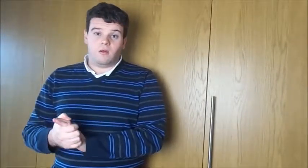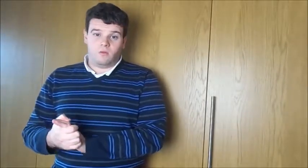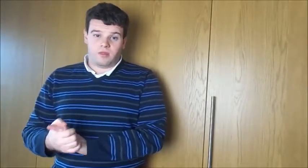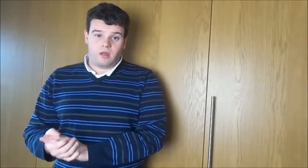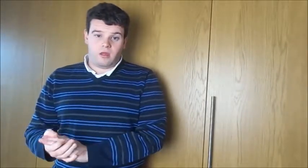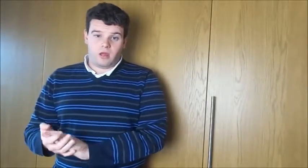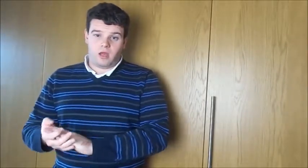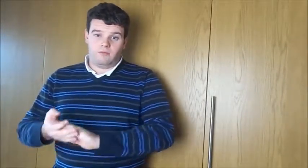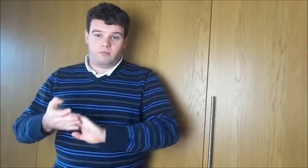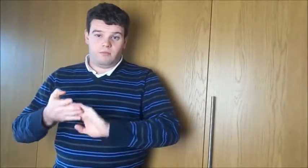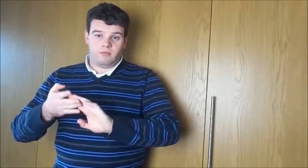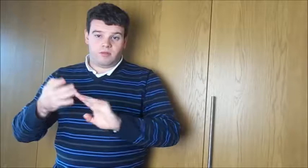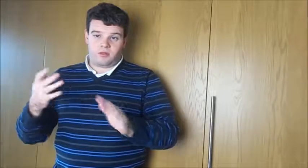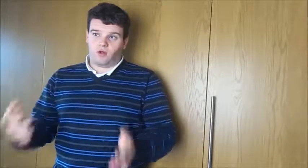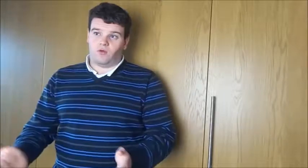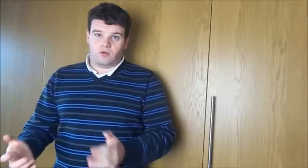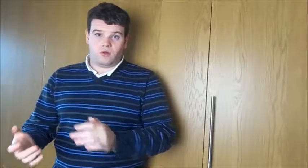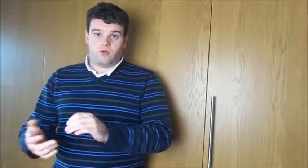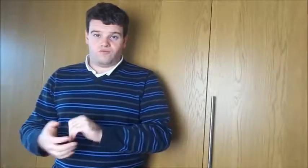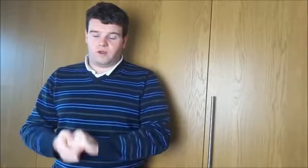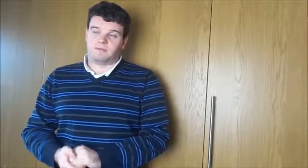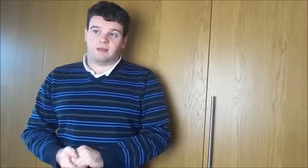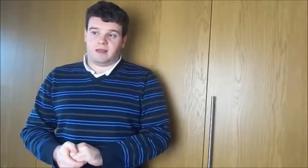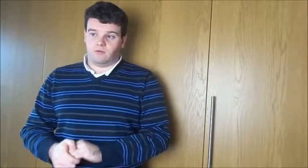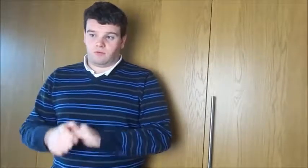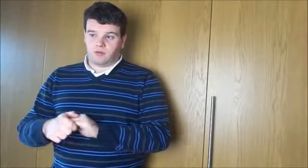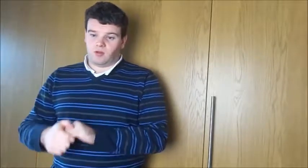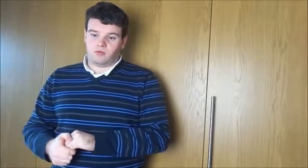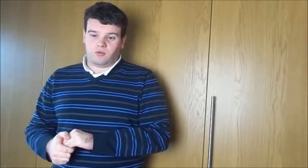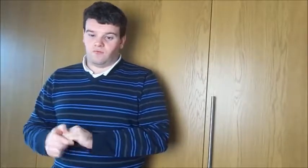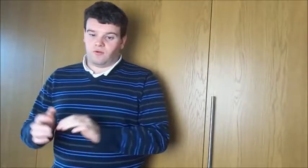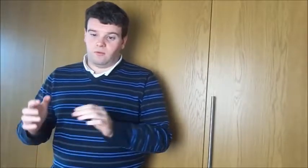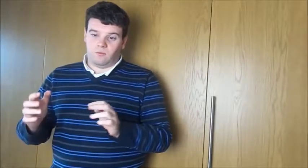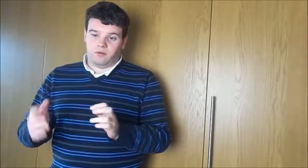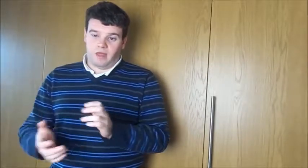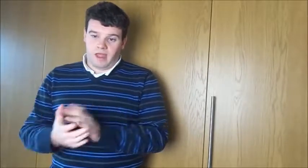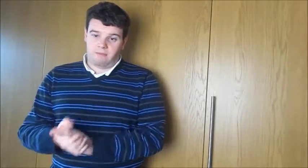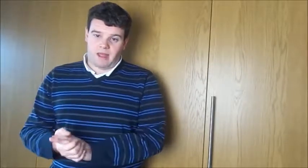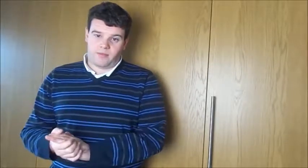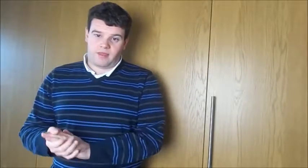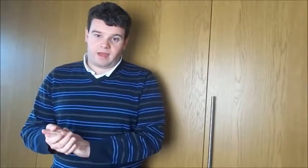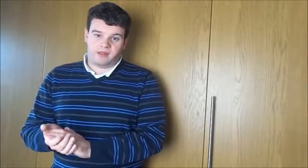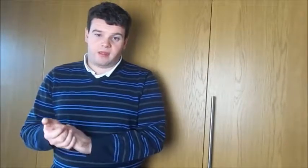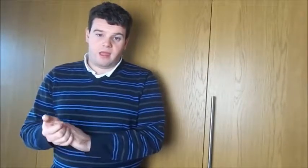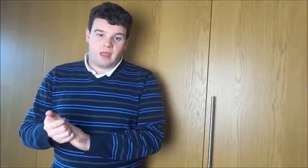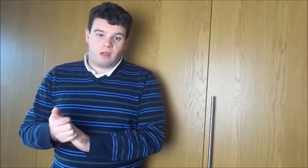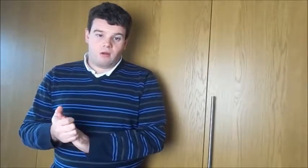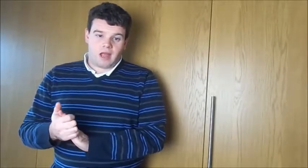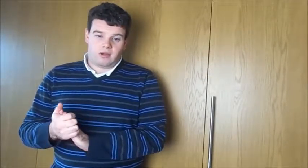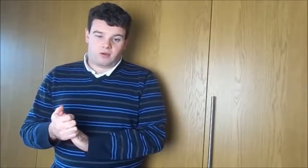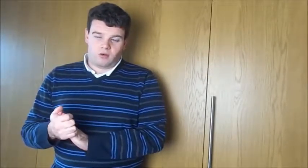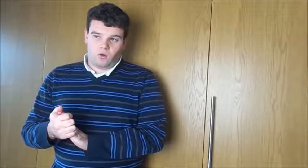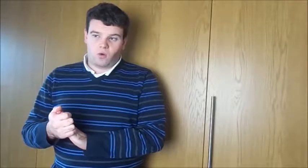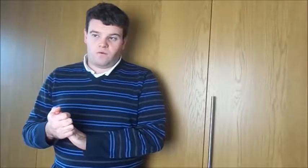was Sir John Connery. Now, Sir John Connery was a man that had an